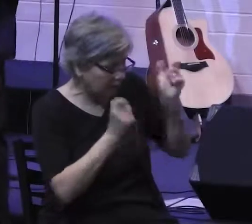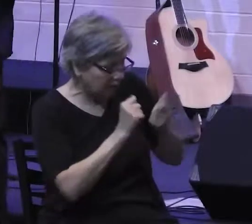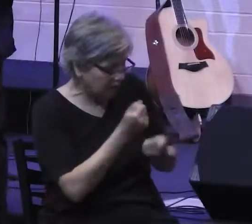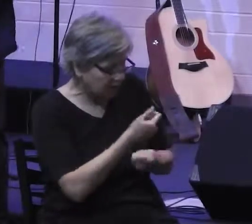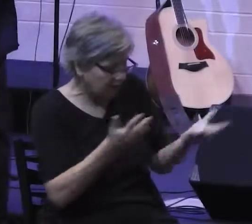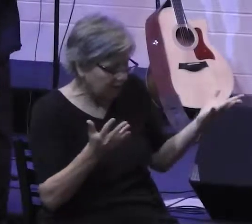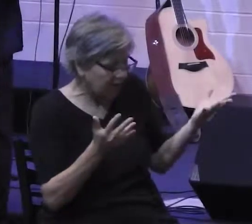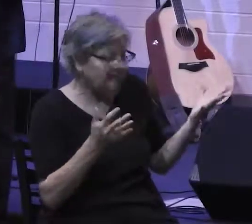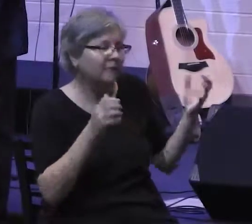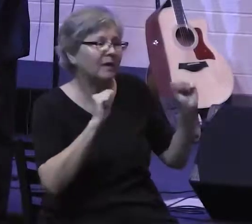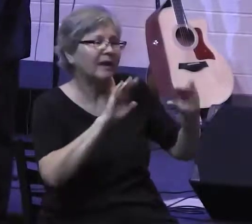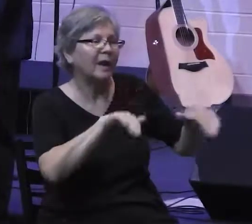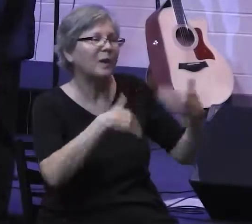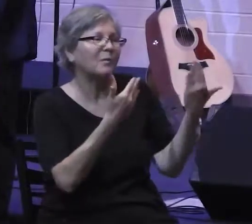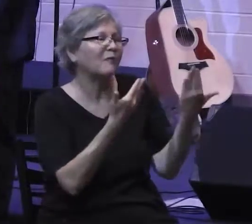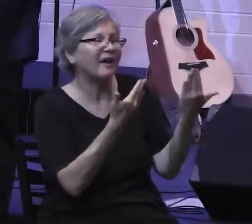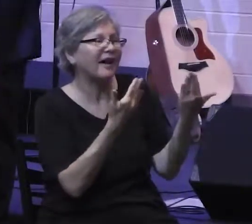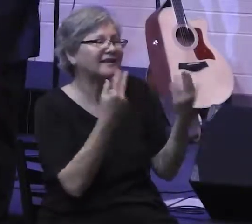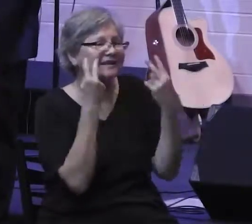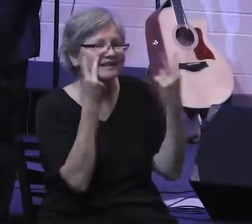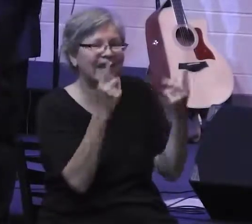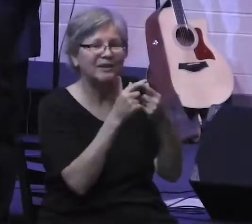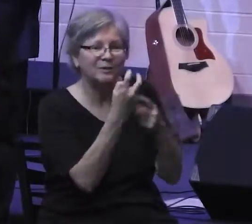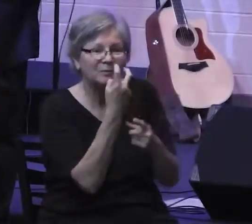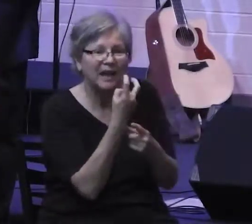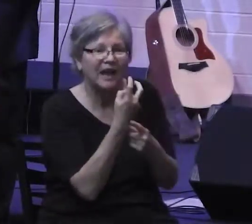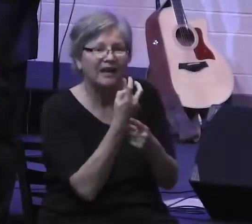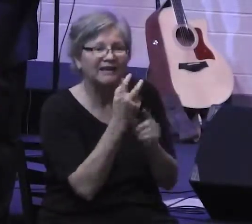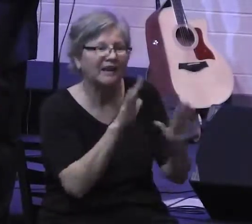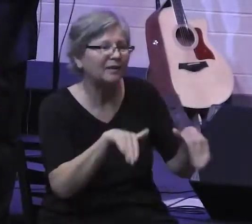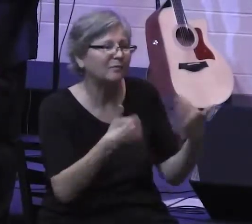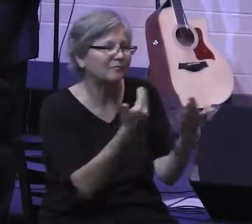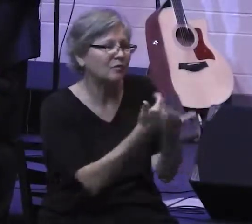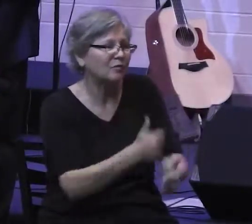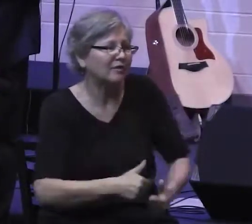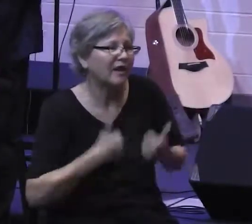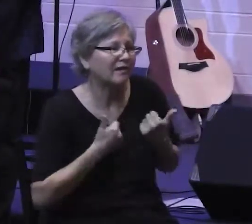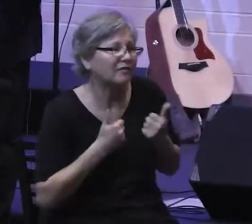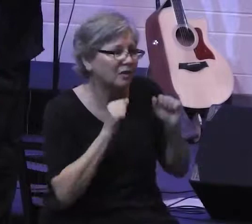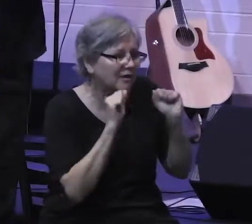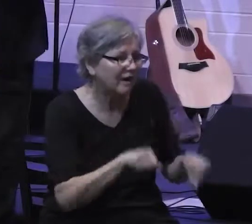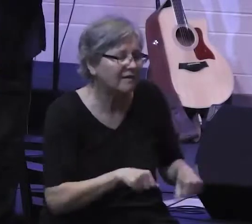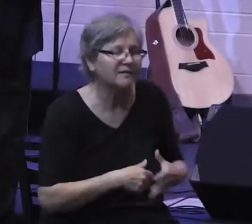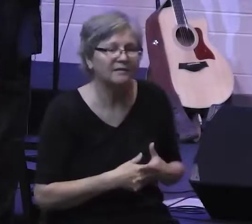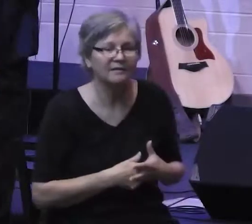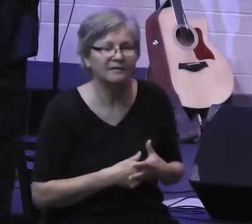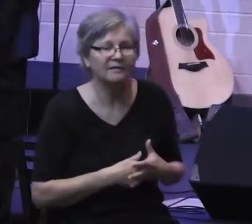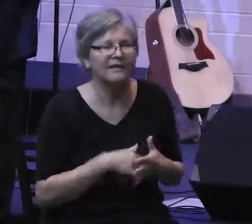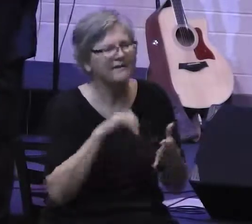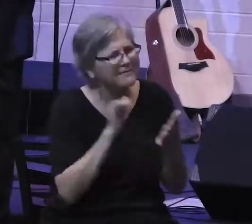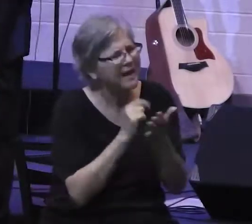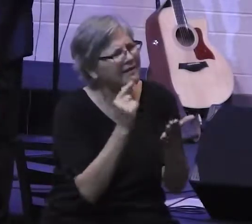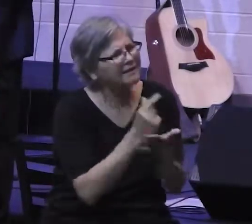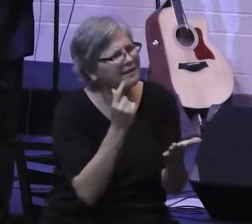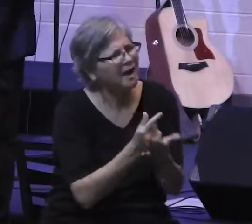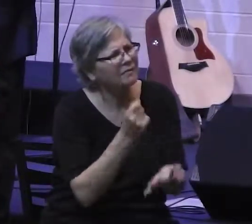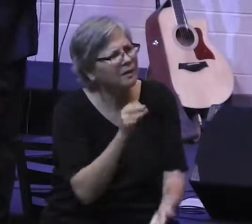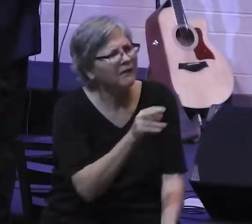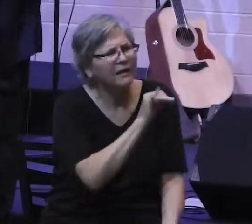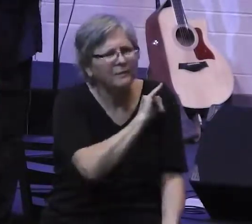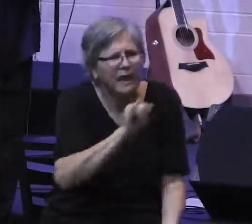to the blind and restore life to the way it's meant to be. This is the gospel of